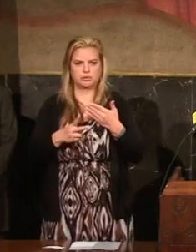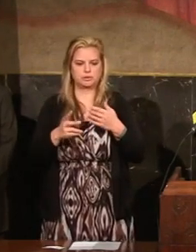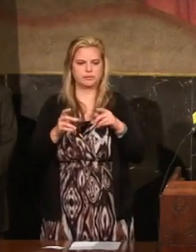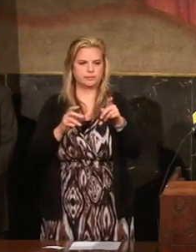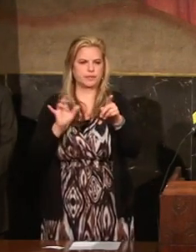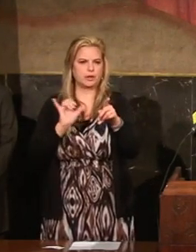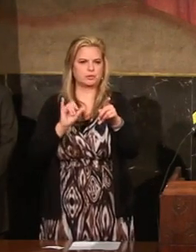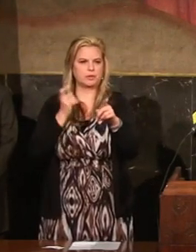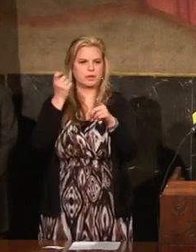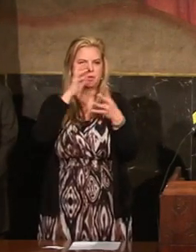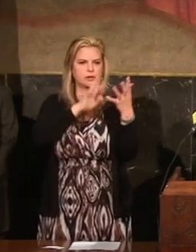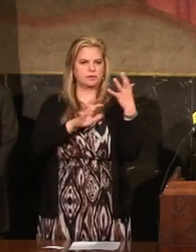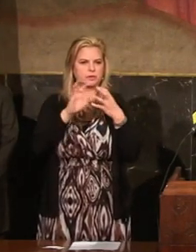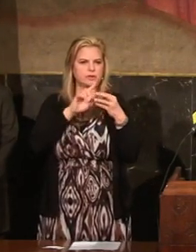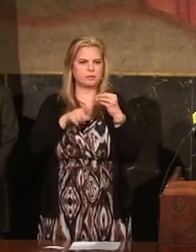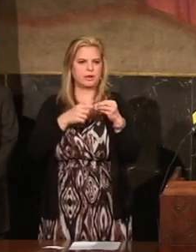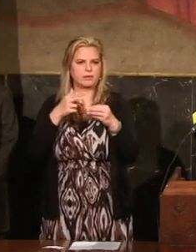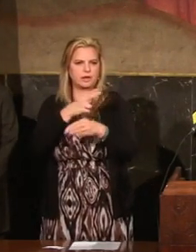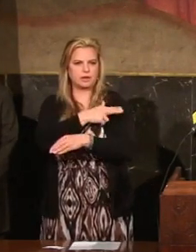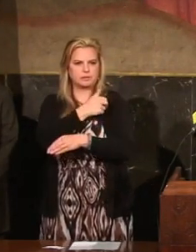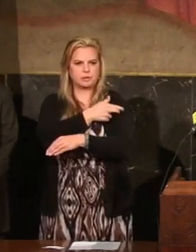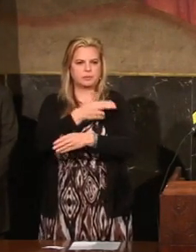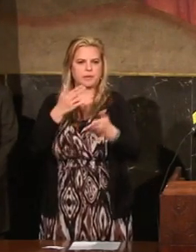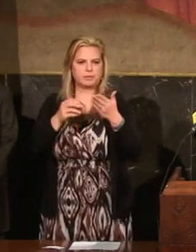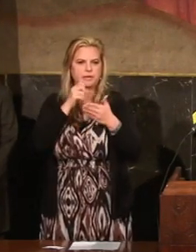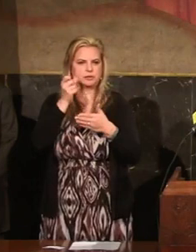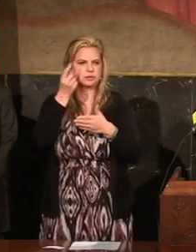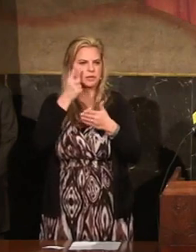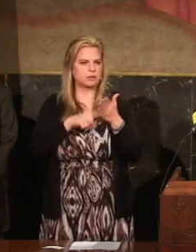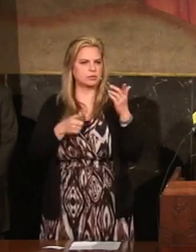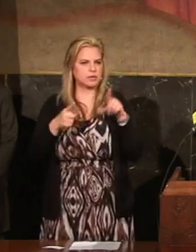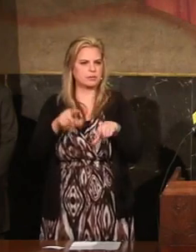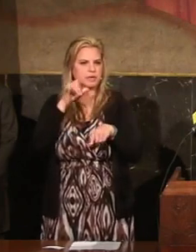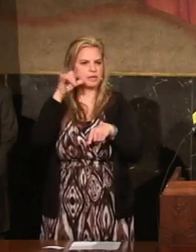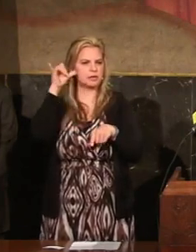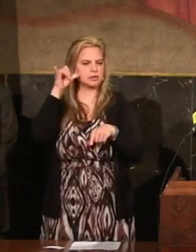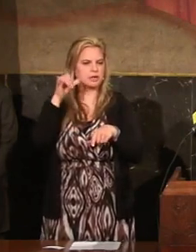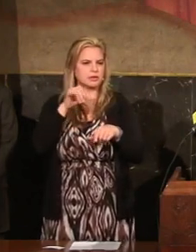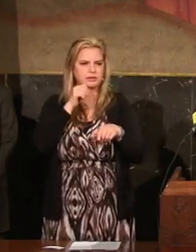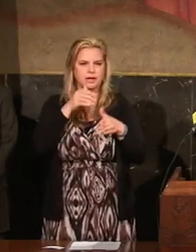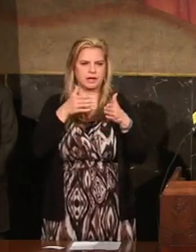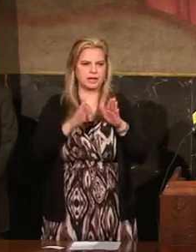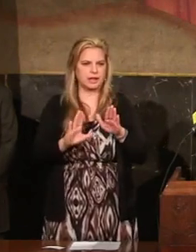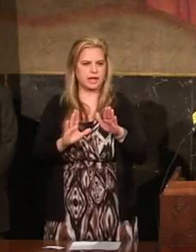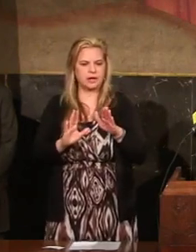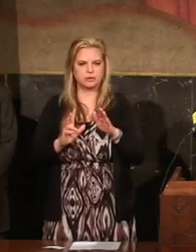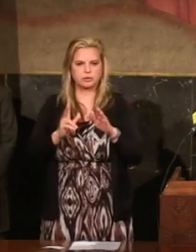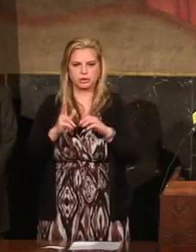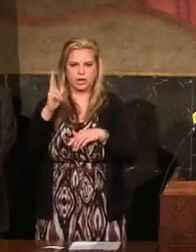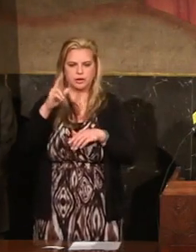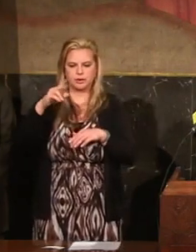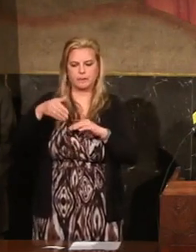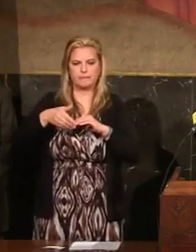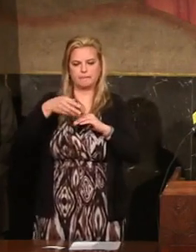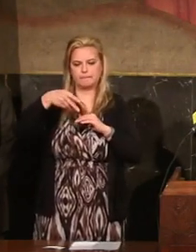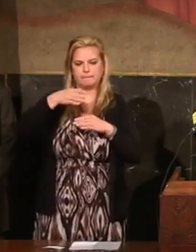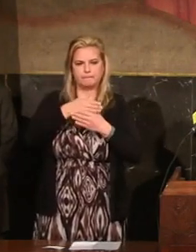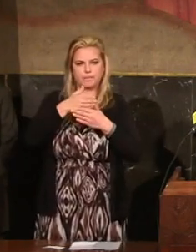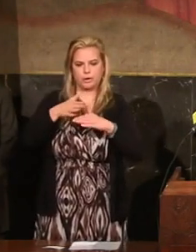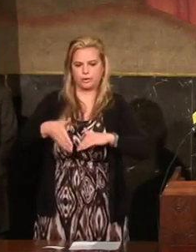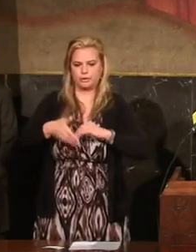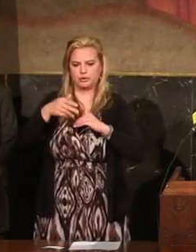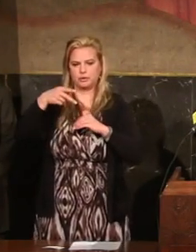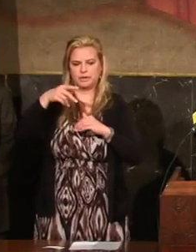a little bit confused about hospitals, and maybe I didn't understand what was happening yesterday. So you're not allowed to have partners. Any more than was